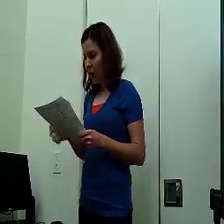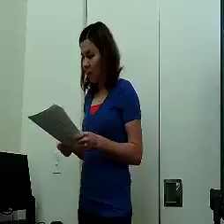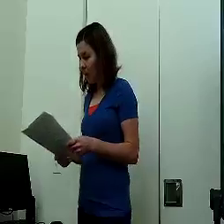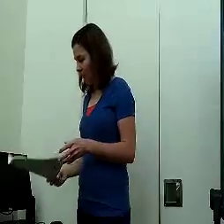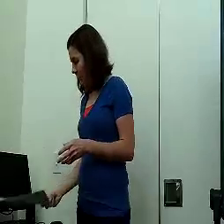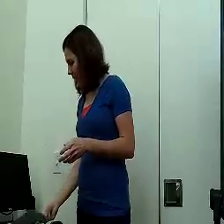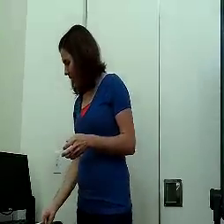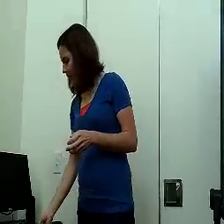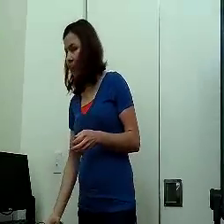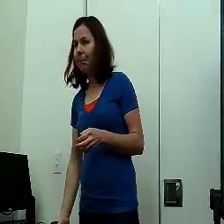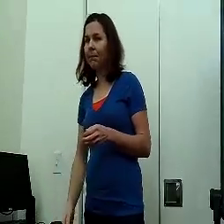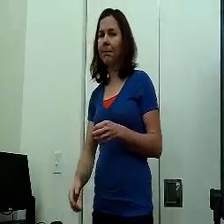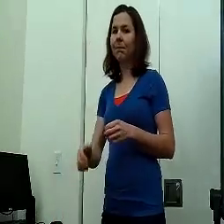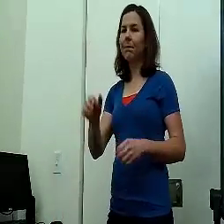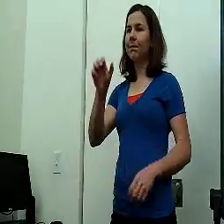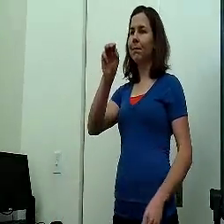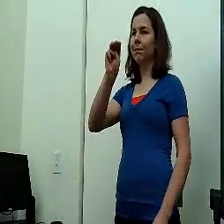oh, okay, good sign to know.